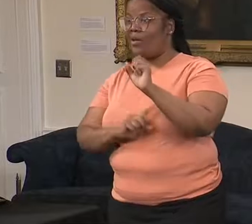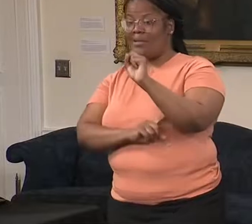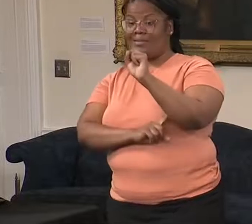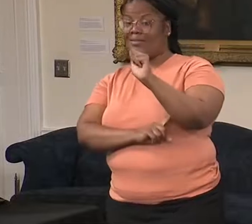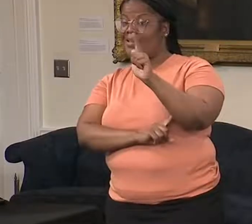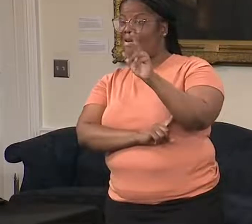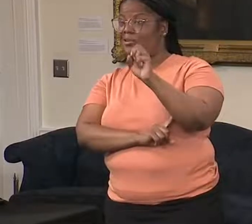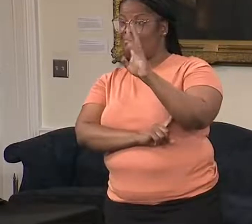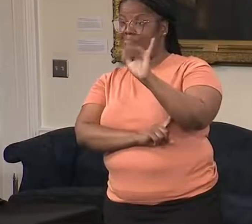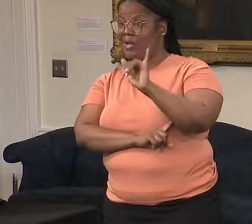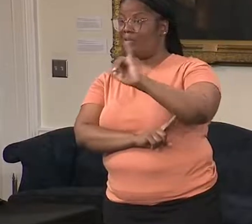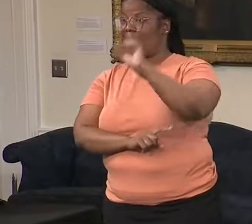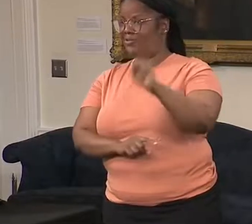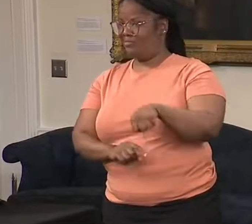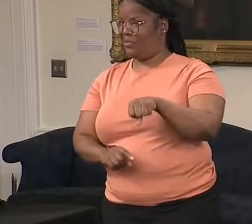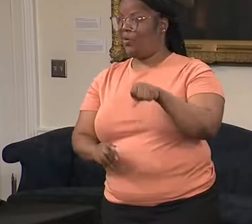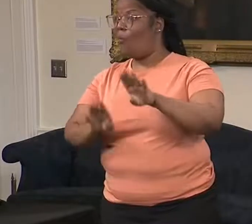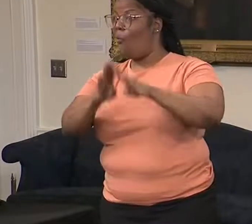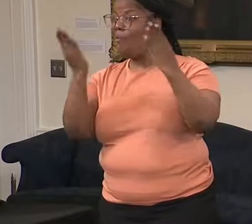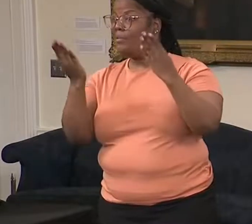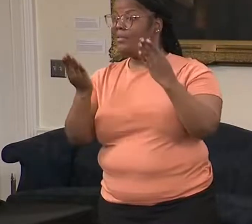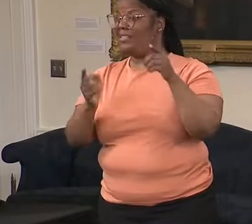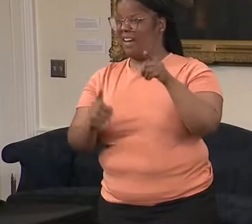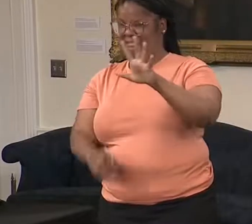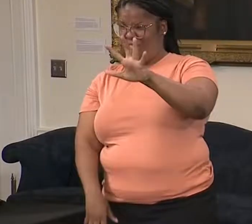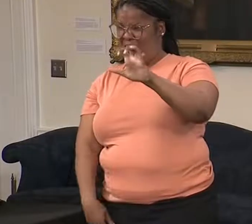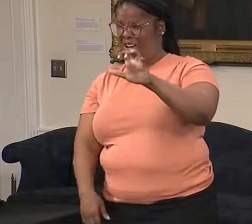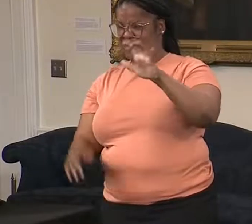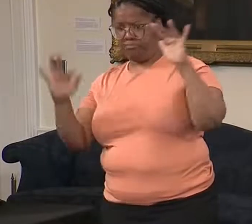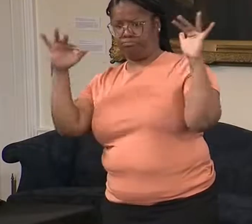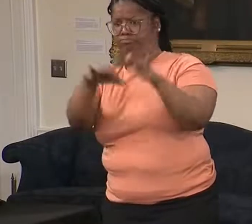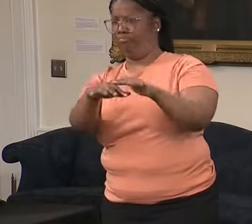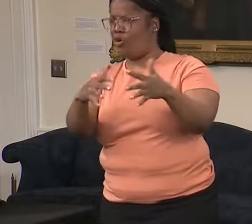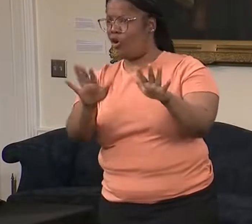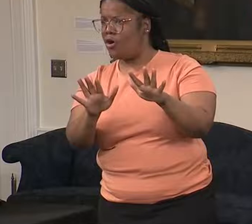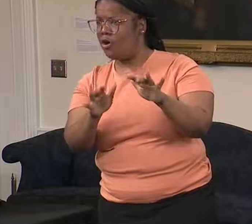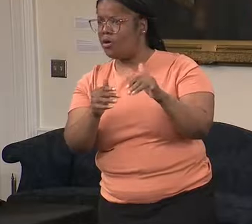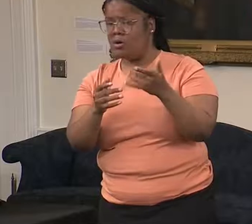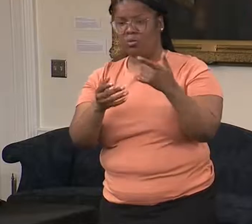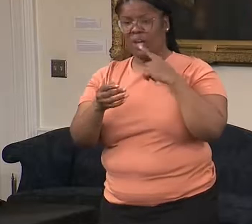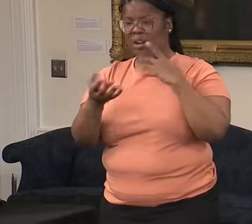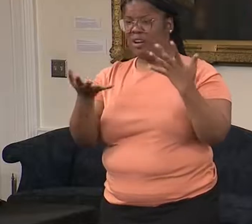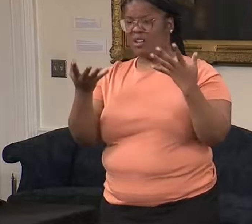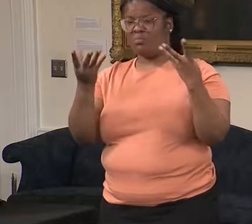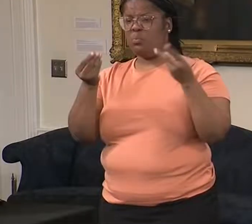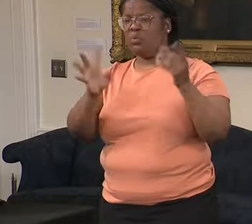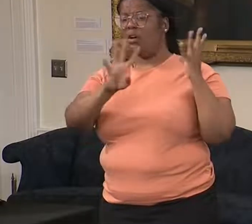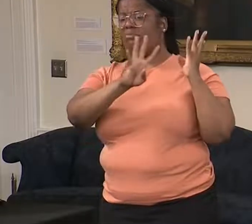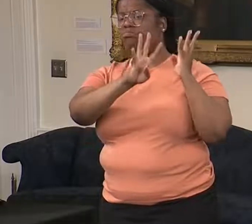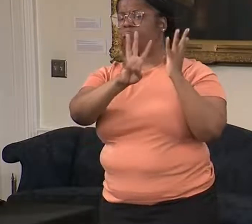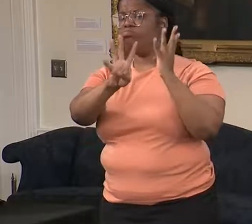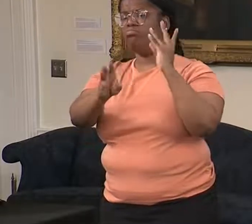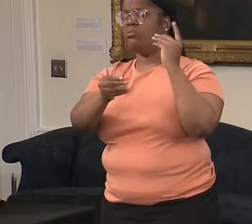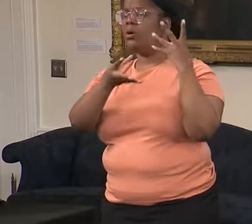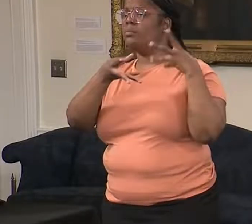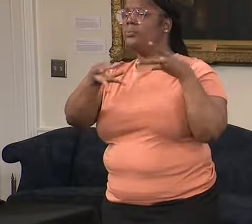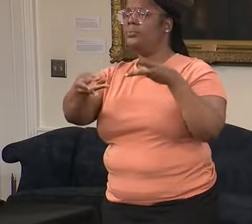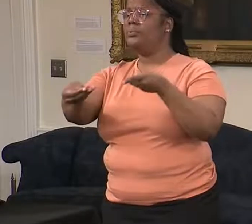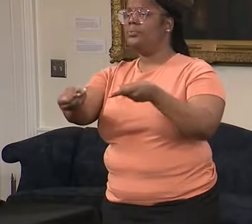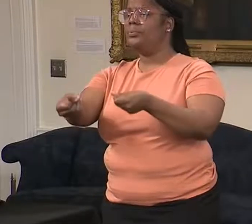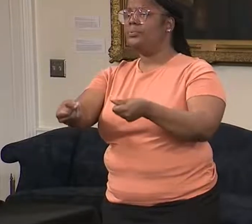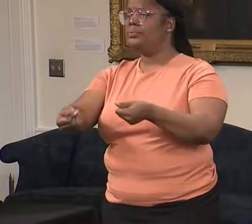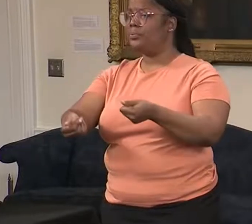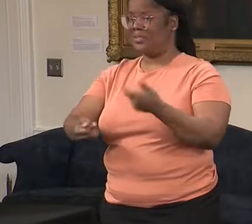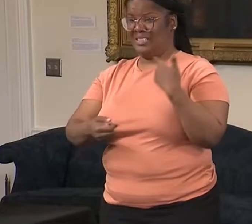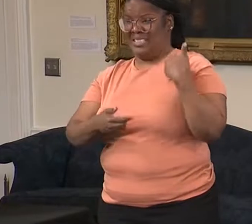day utilized the walk-up line. It went terrific. It was very smooth. We hit our record numbers this weekend